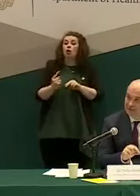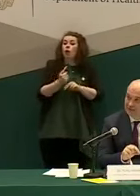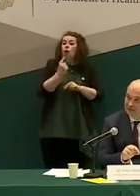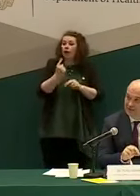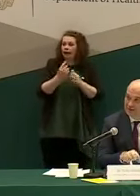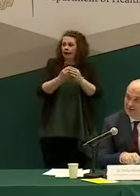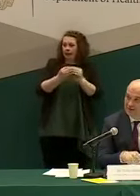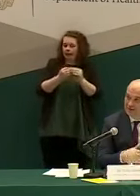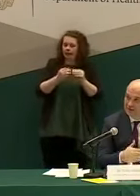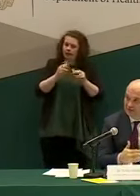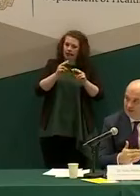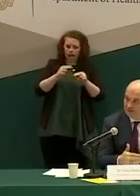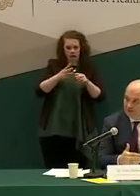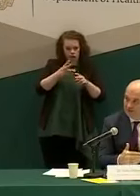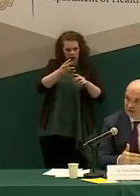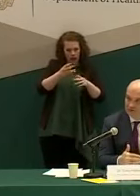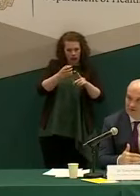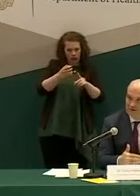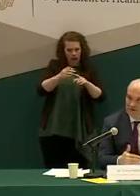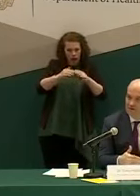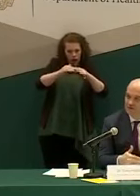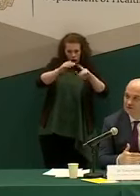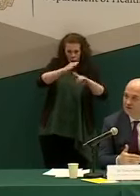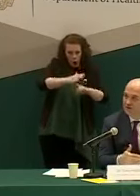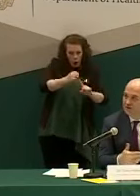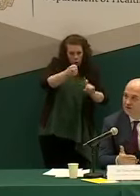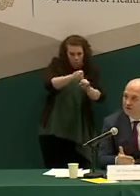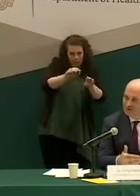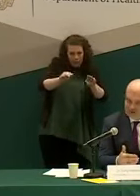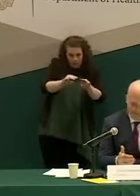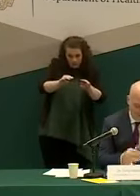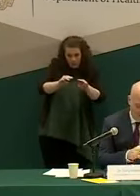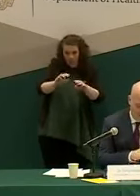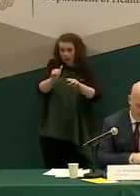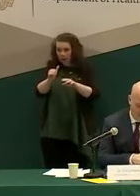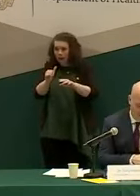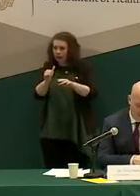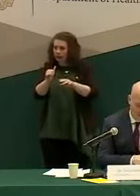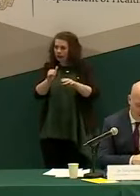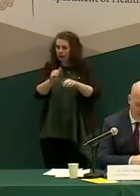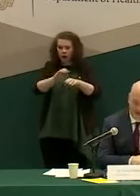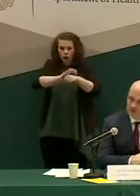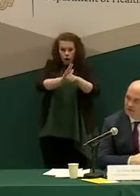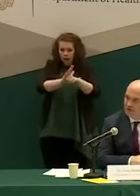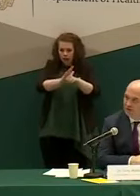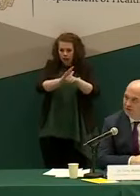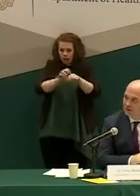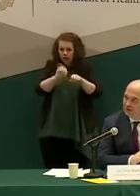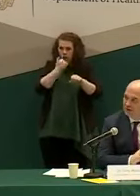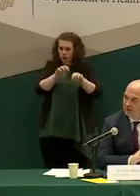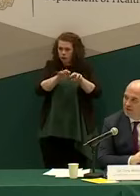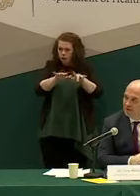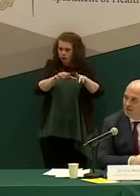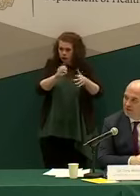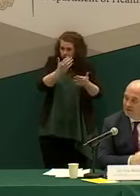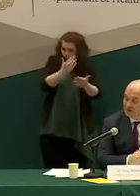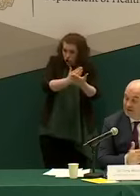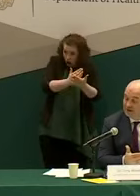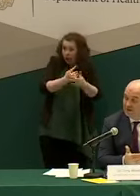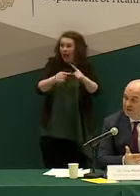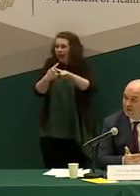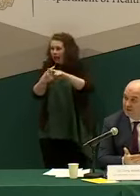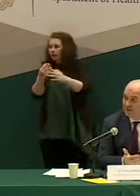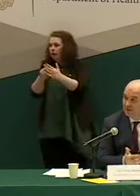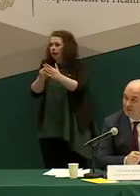public health impact, will make the lowest possible contribution to facilitating spread of the infection, those that have both the